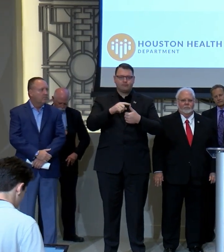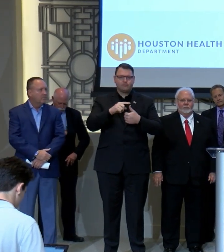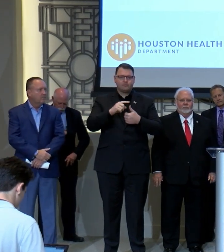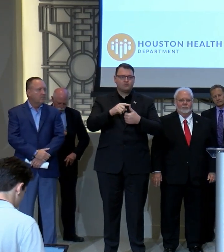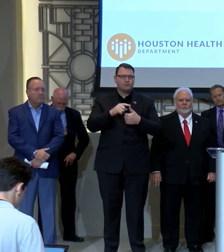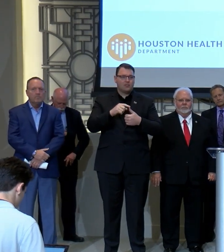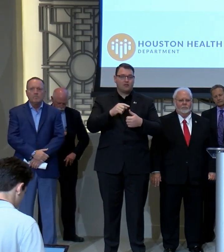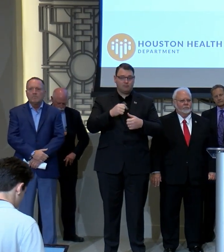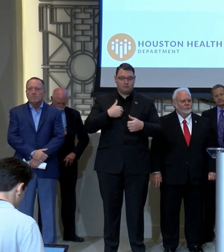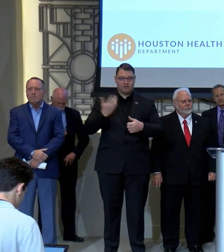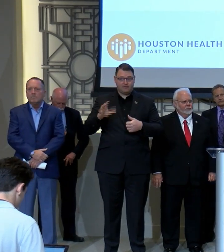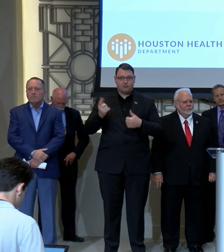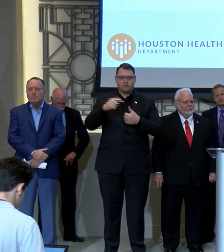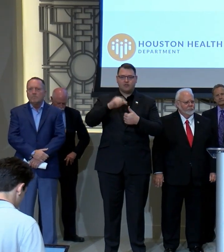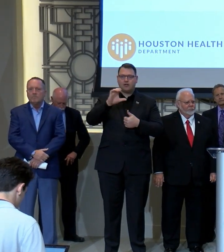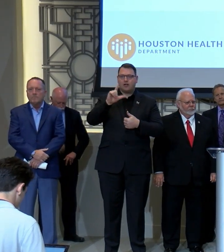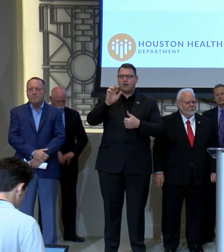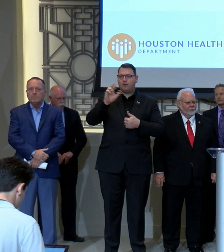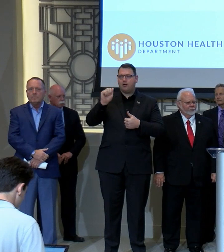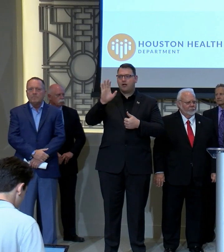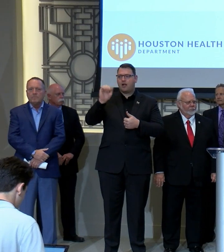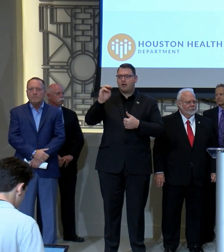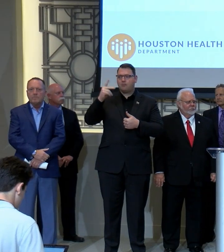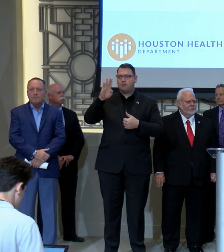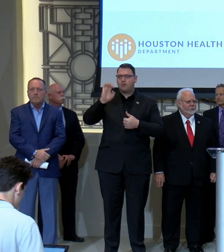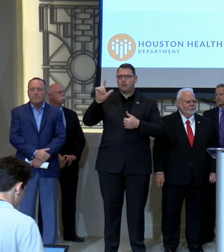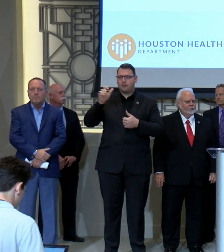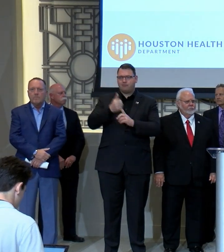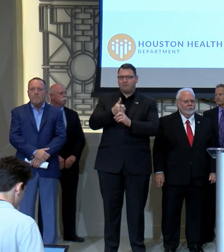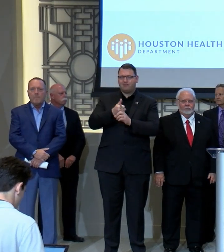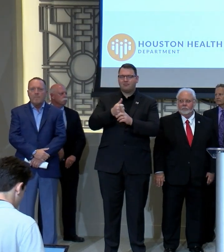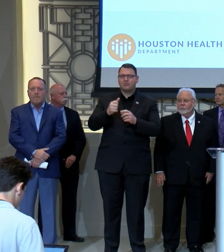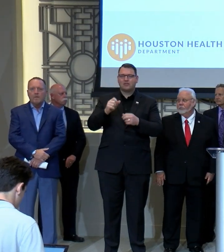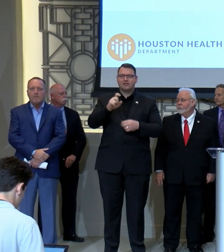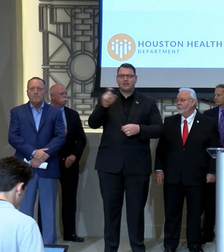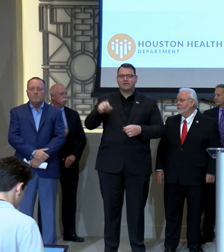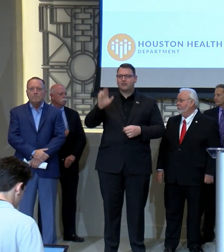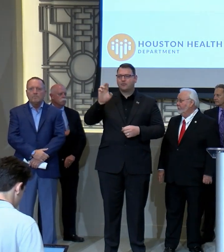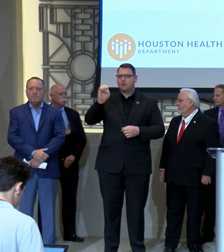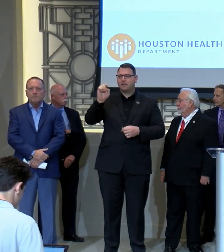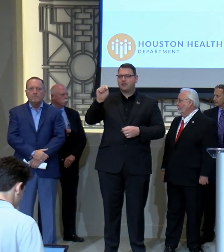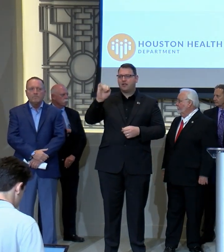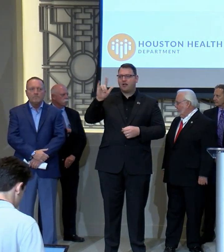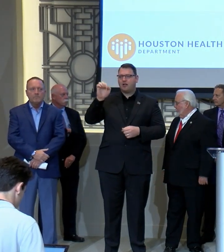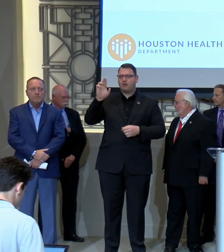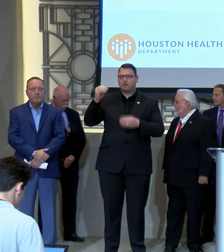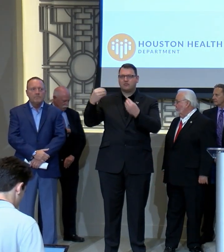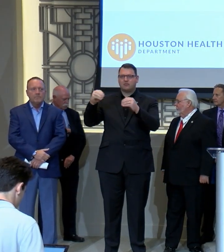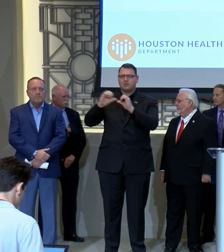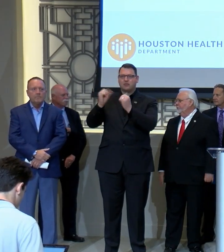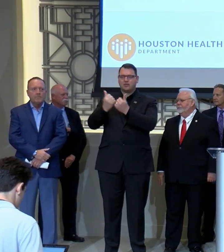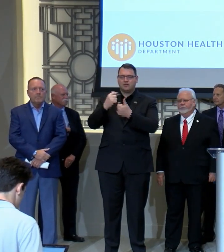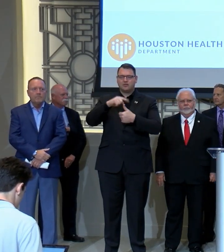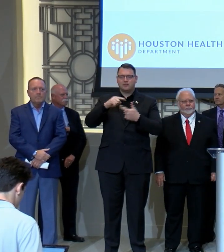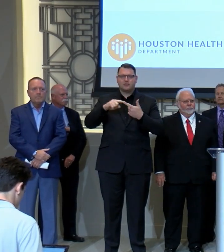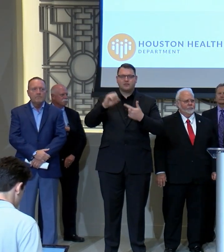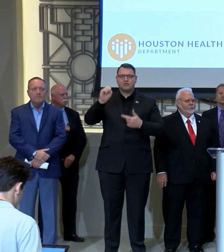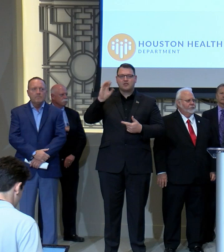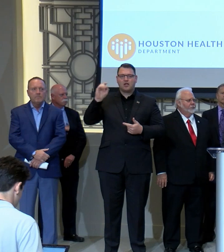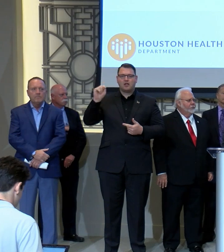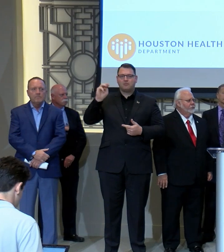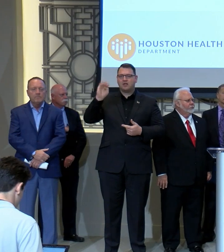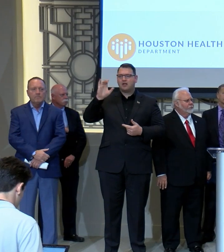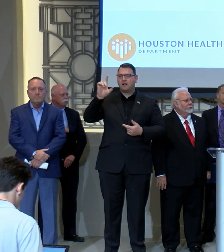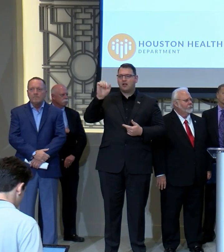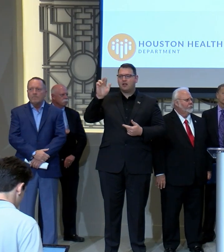After I speak will be Clara Campbell, who is with the Texas Retailers Association, Scott McClelland, president of